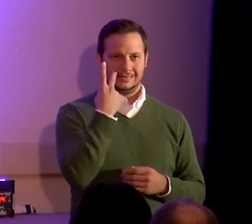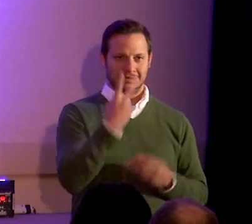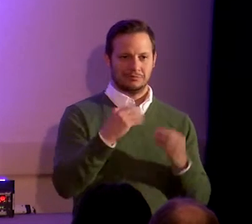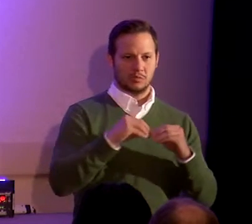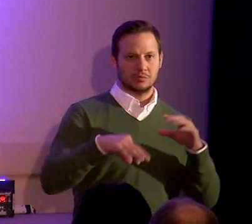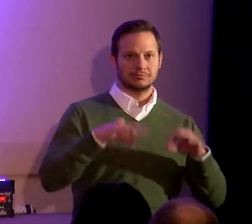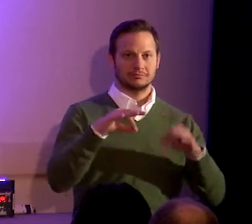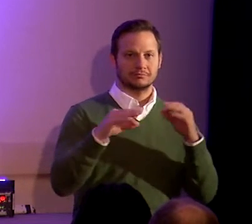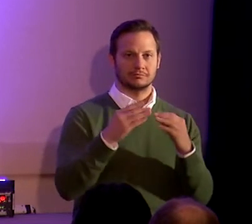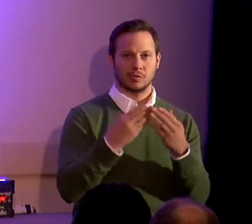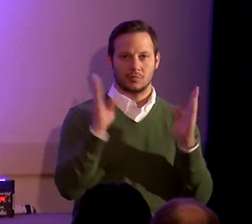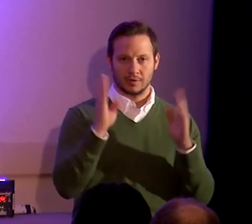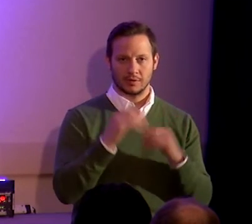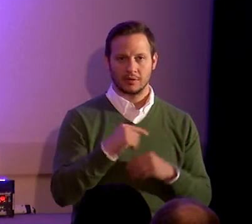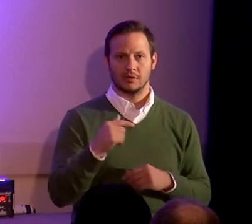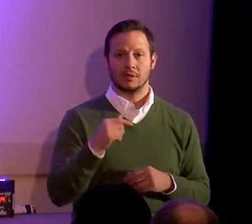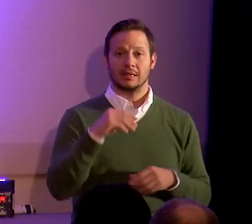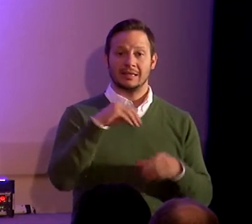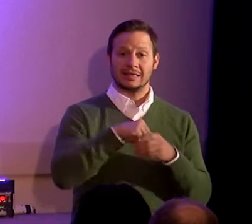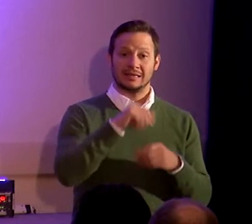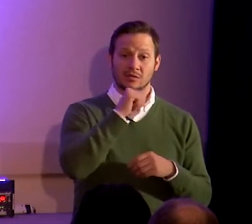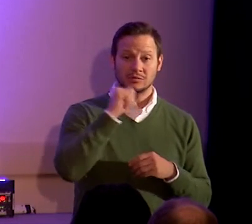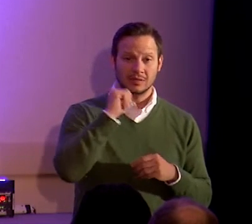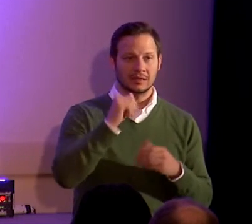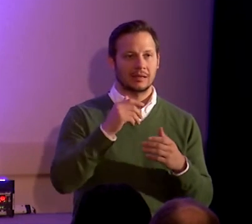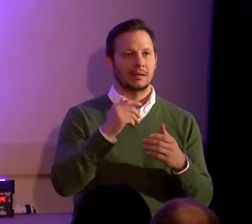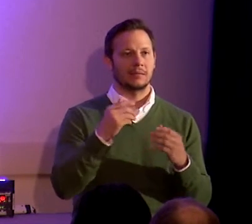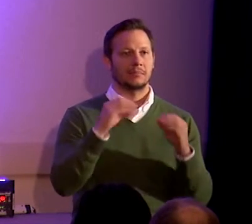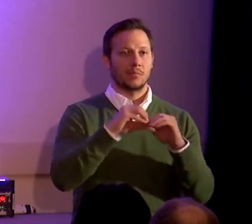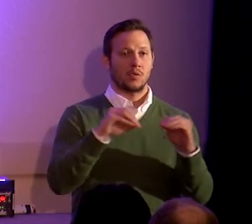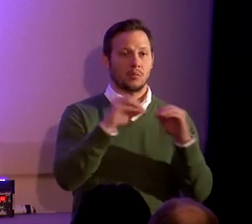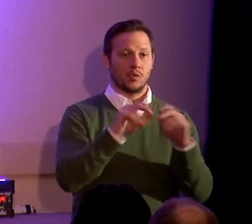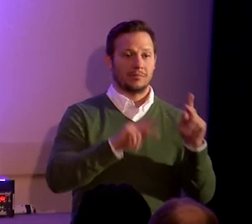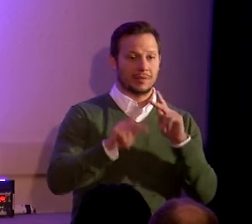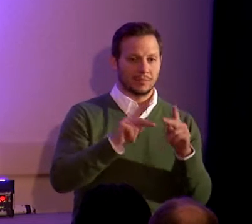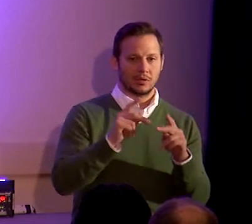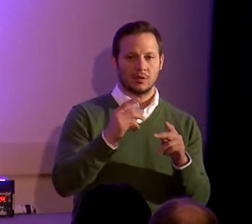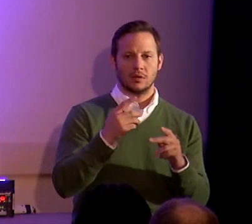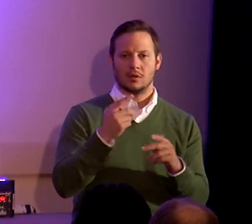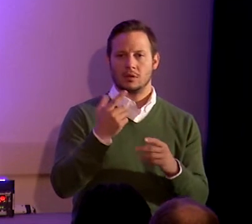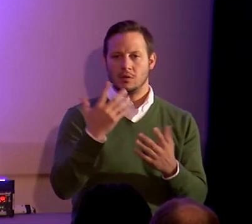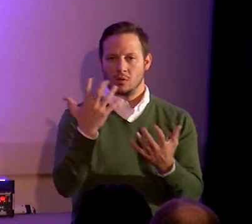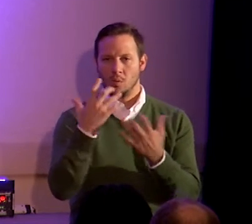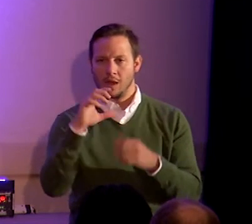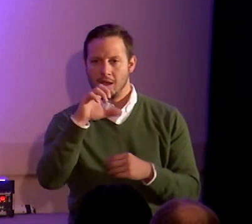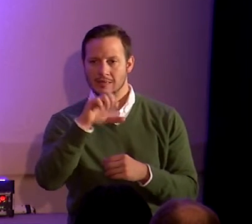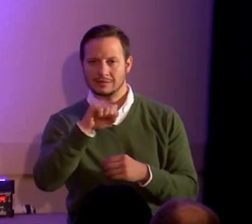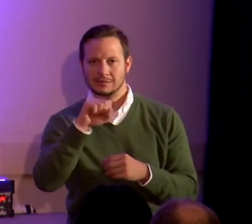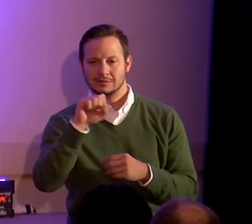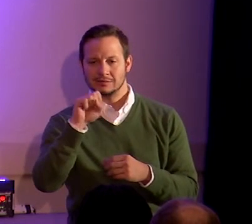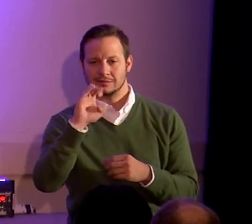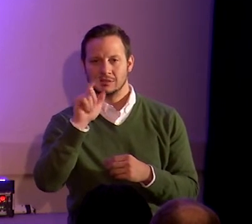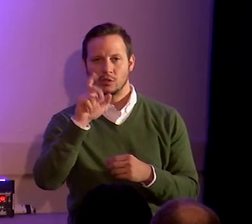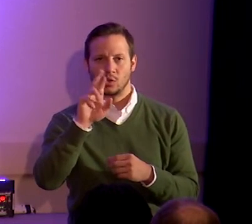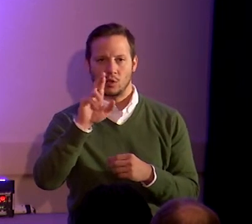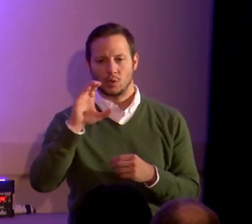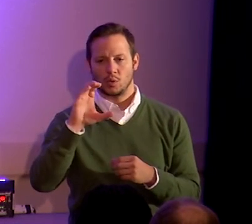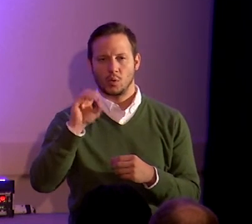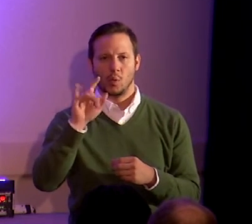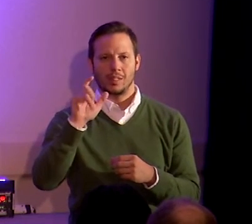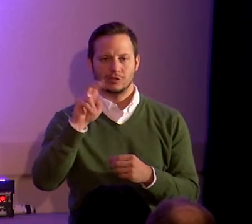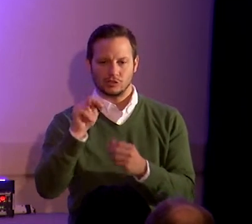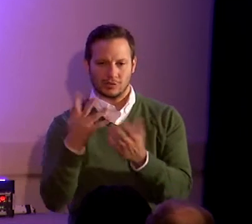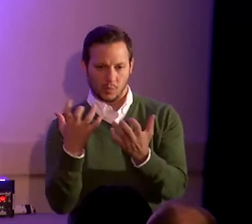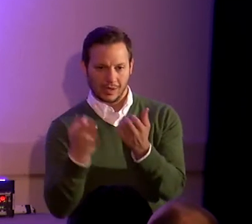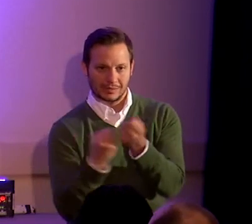Arizona, we have sitting legislators and new candidates seeking endorsements from the Secular Coalition from Arizona, and they're asking about the Free Thought Pack,